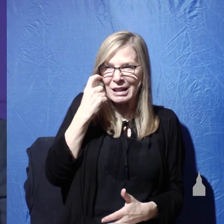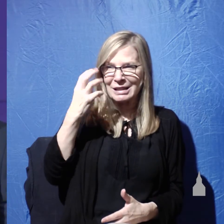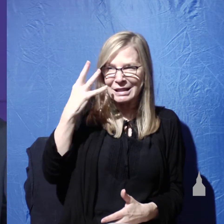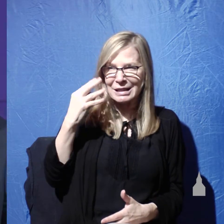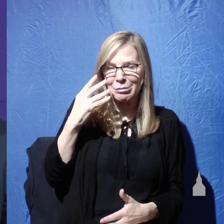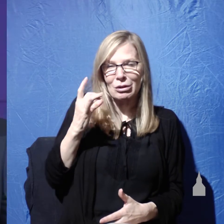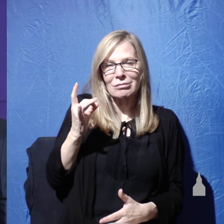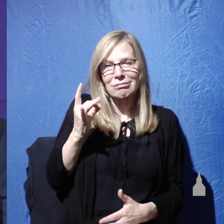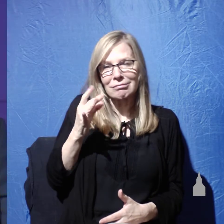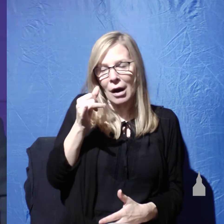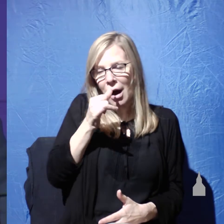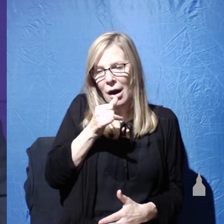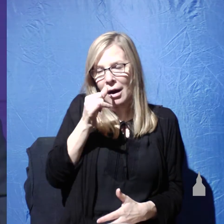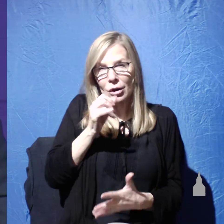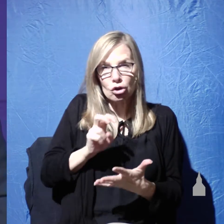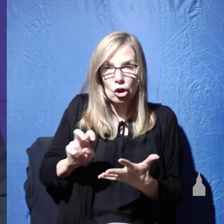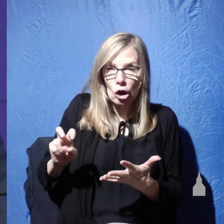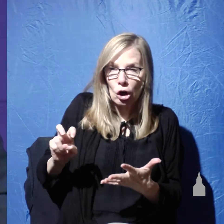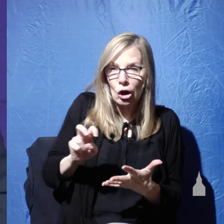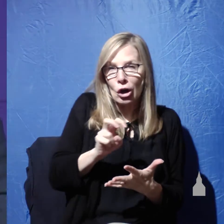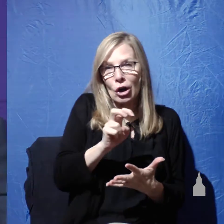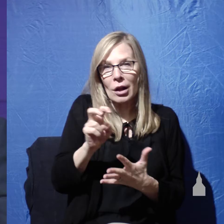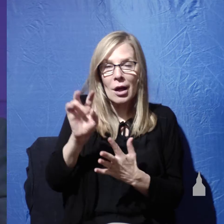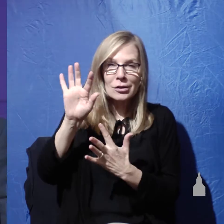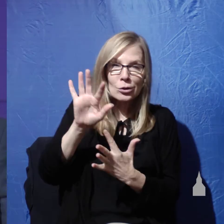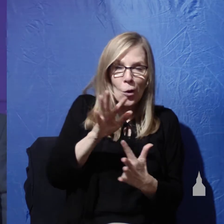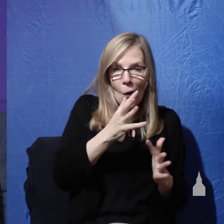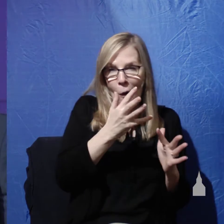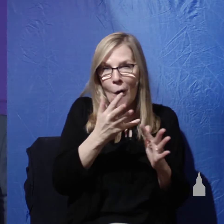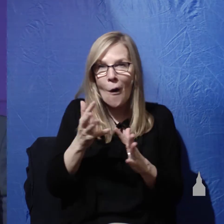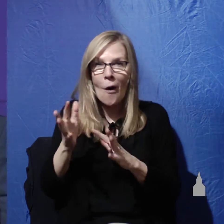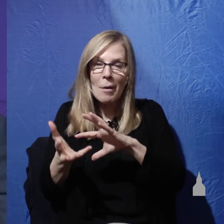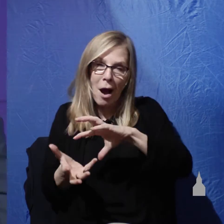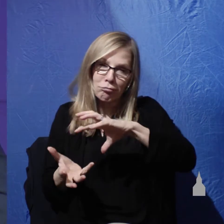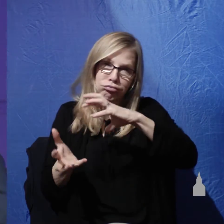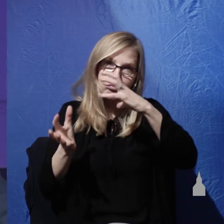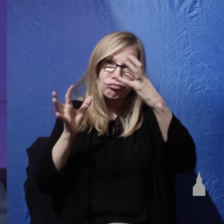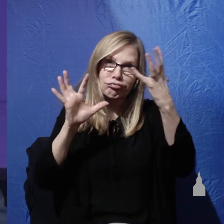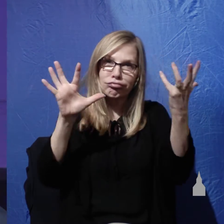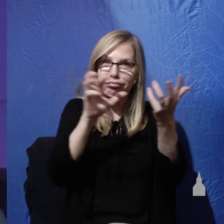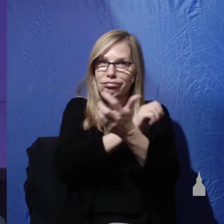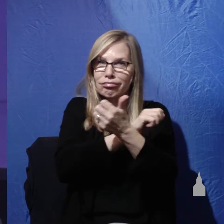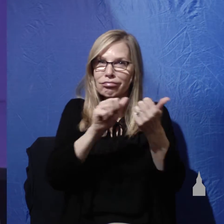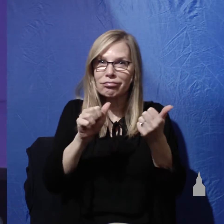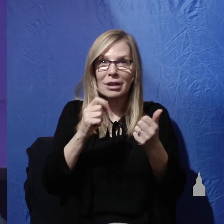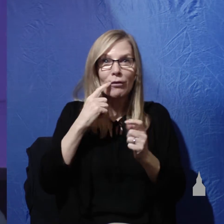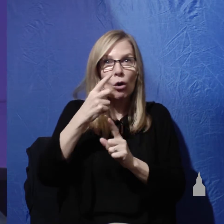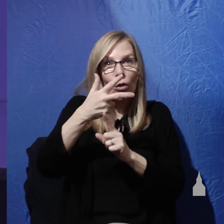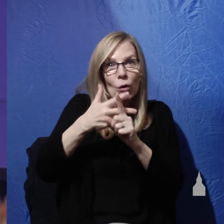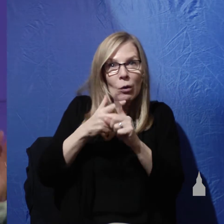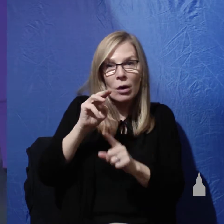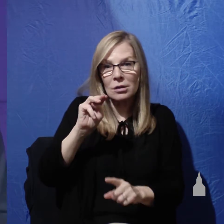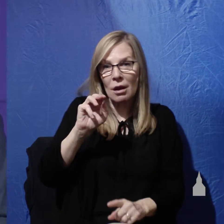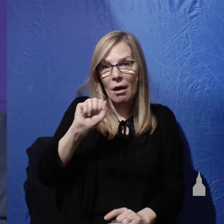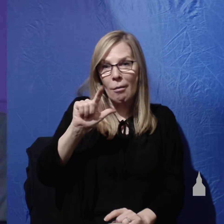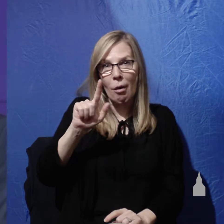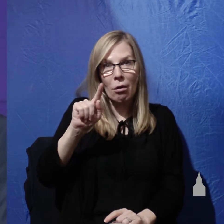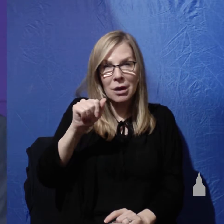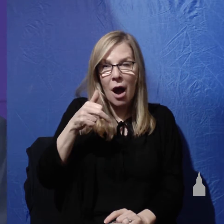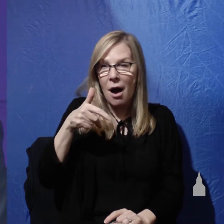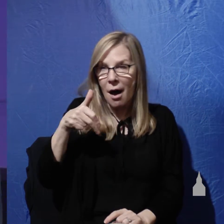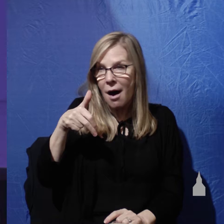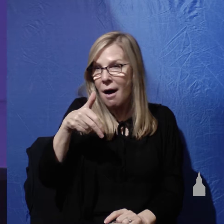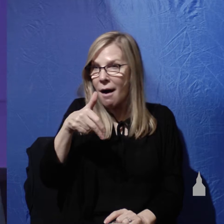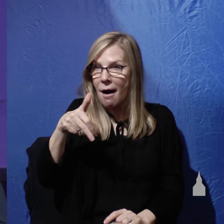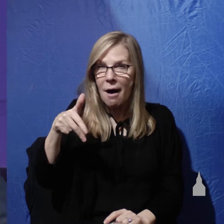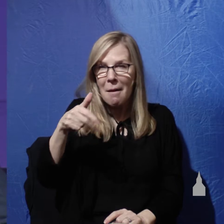grueling journey from Caesarea, the storm at sea, and the subsequent shipwreck, the 3 months on Malta, walking many miles